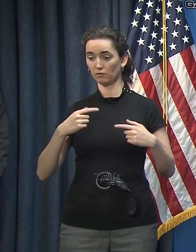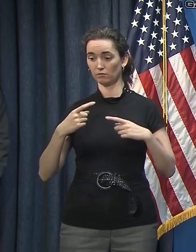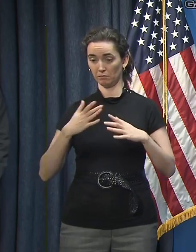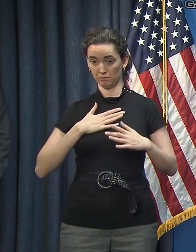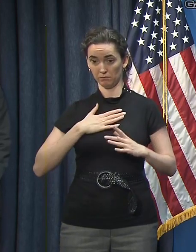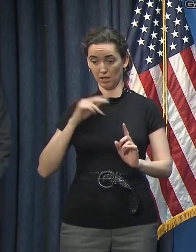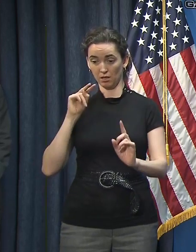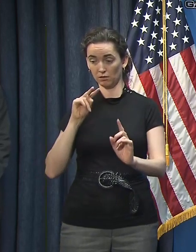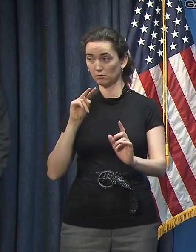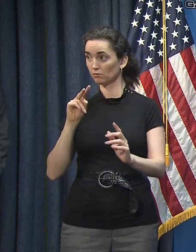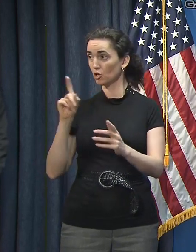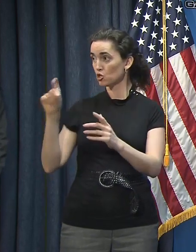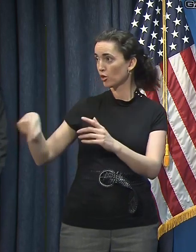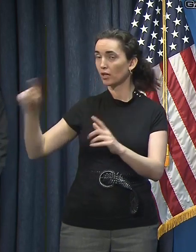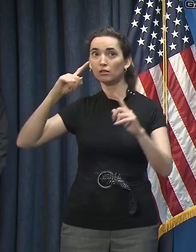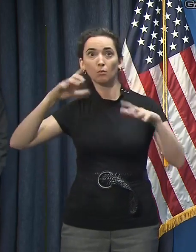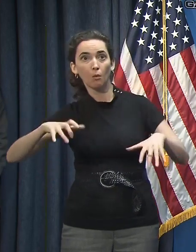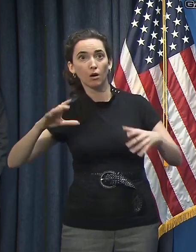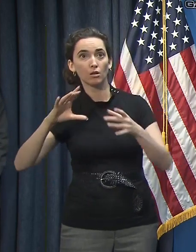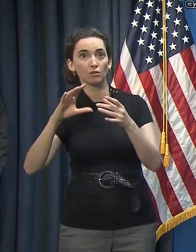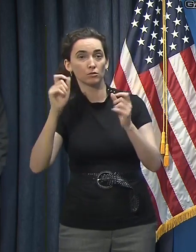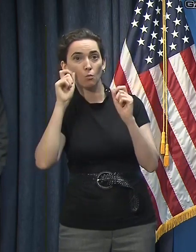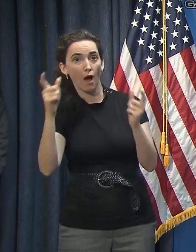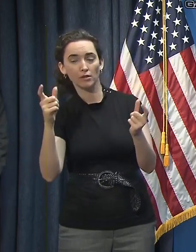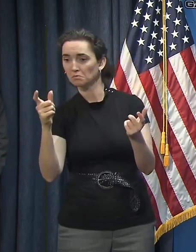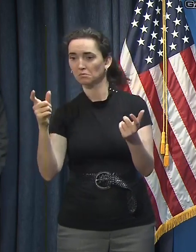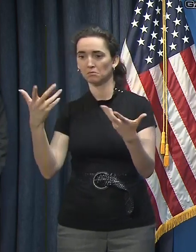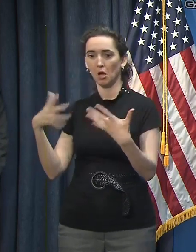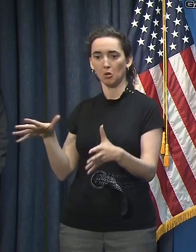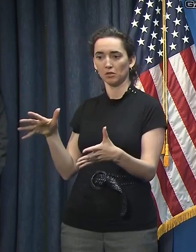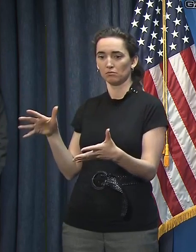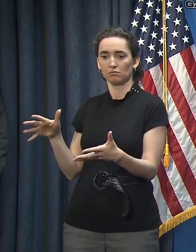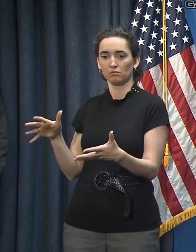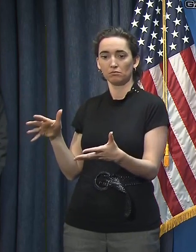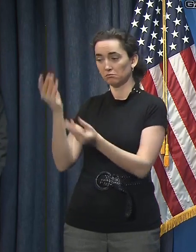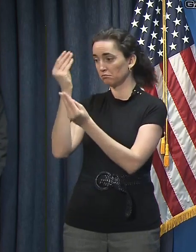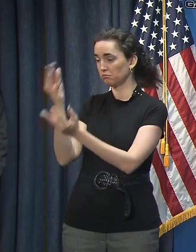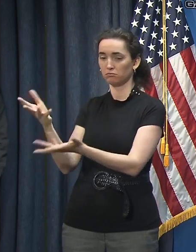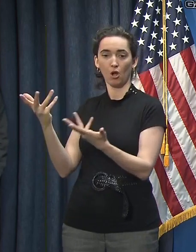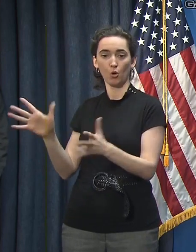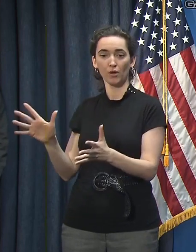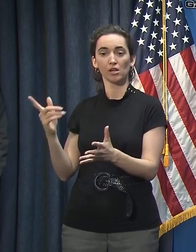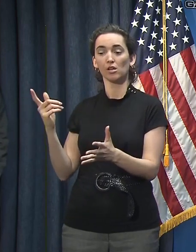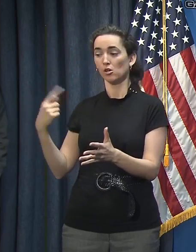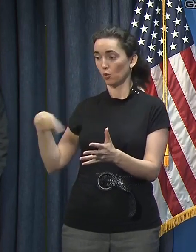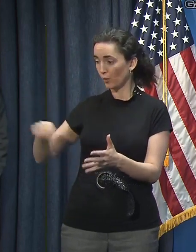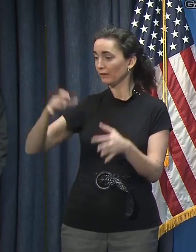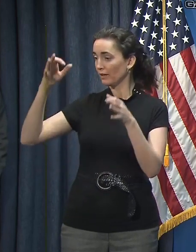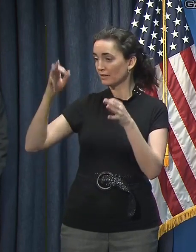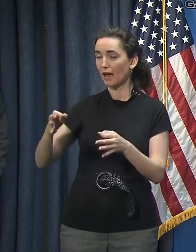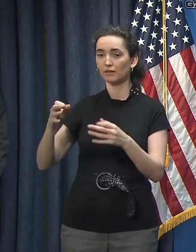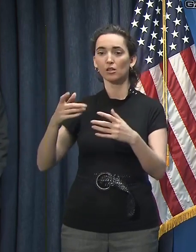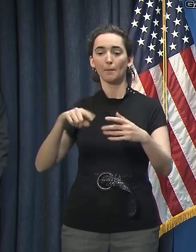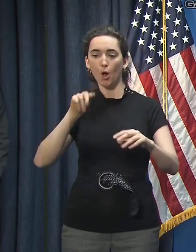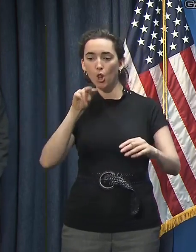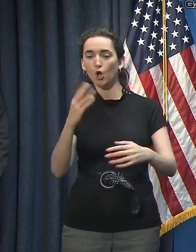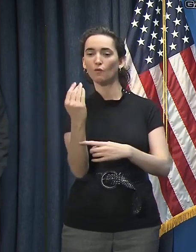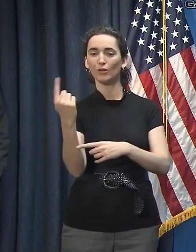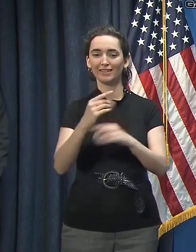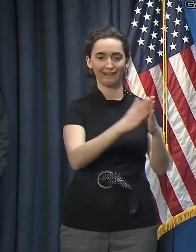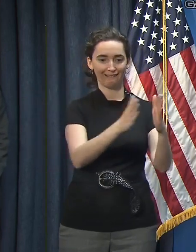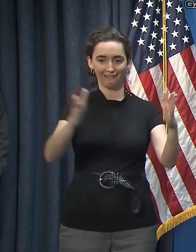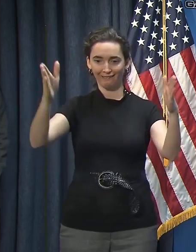a surprise or caught him unaware, because we made a decision based on 14 days. You have to wait until